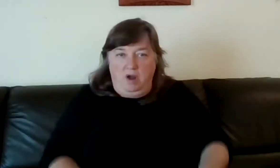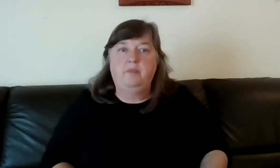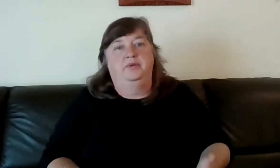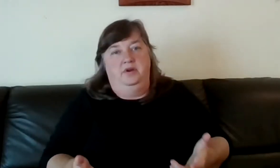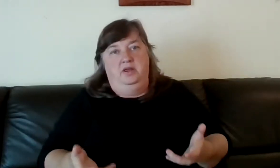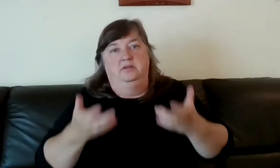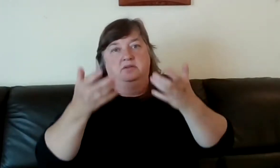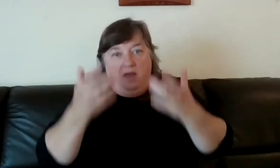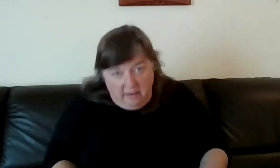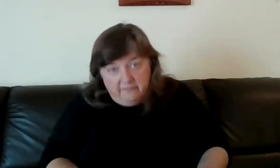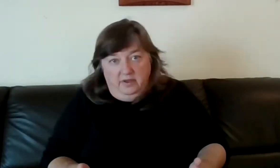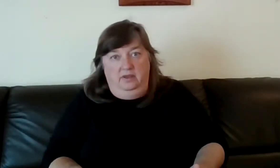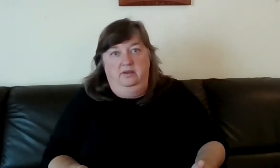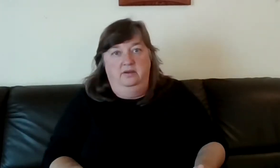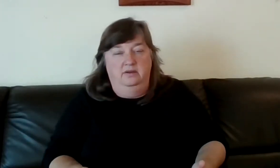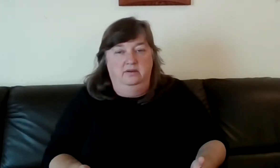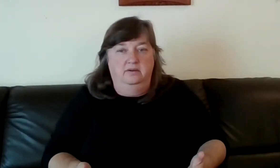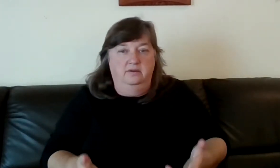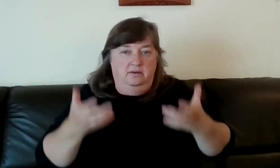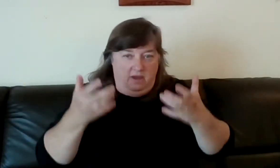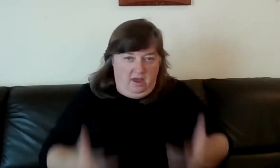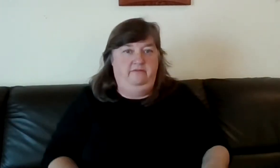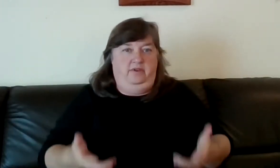drop your hands. Heavy. Heavy.